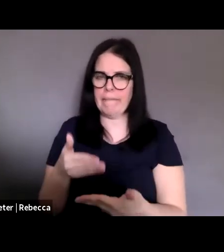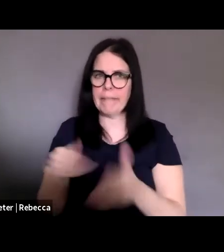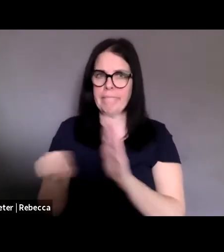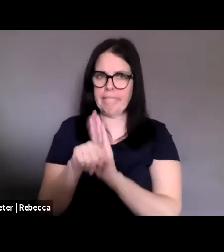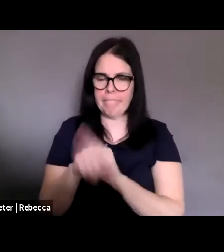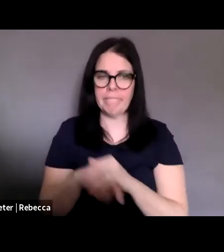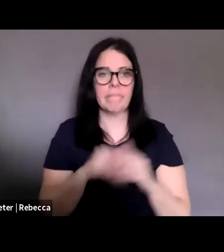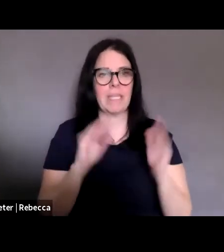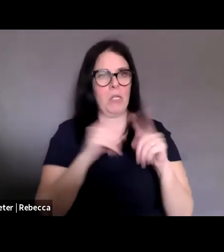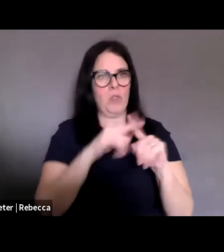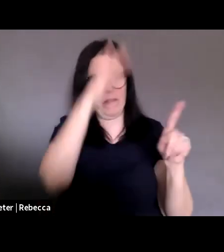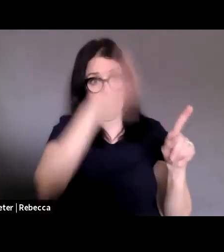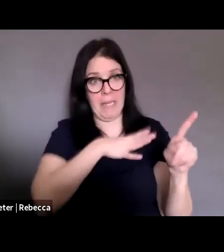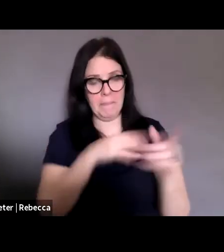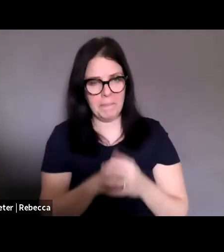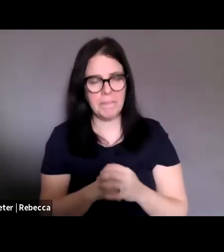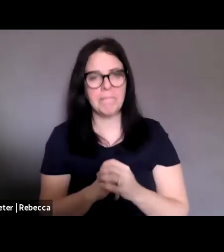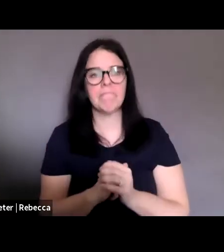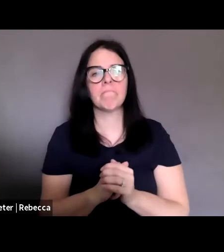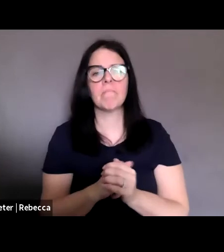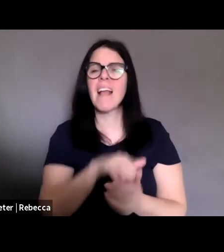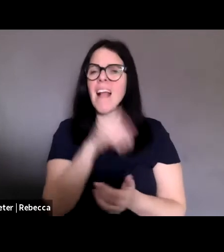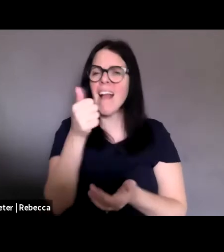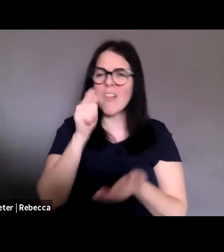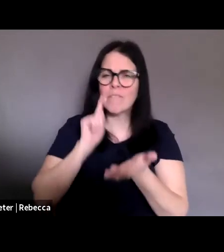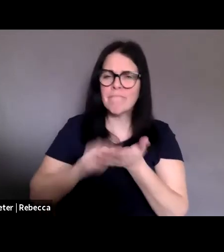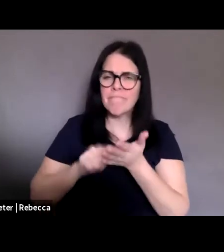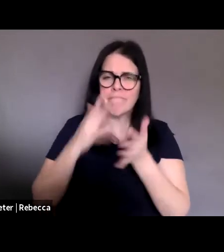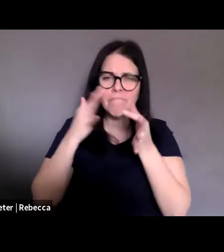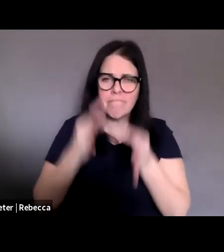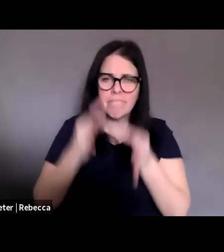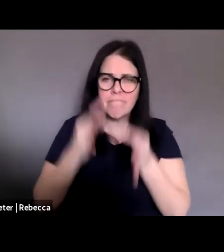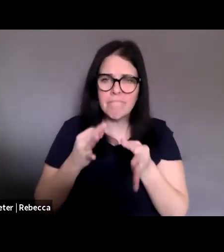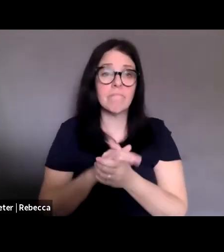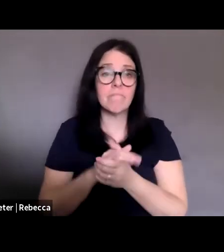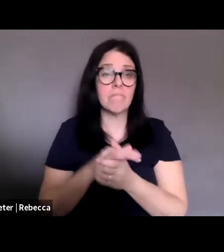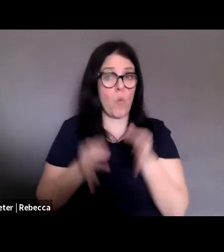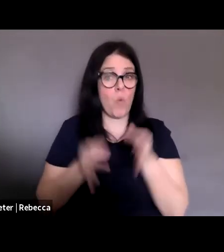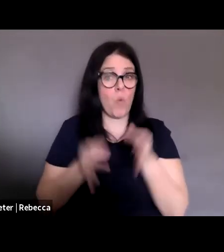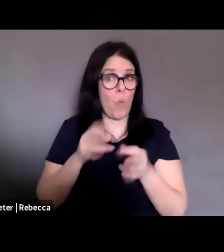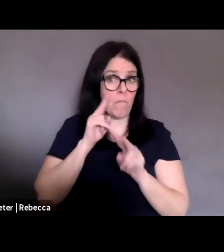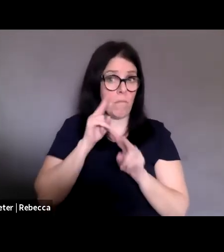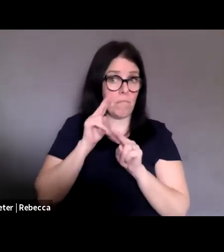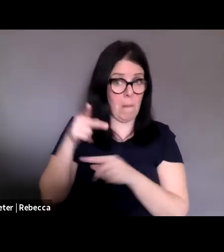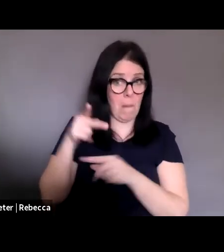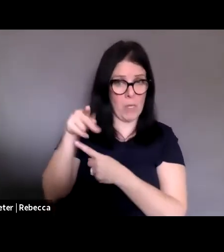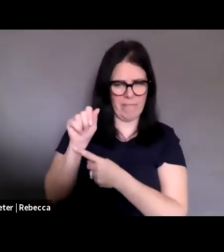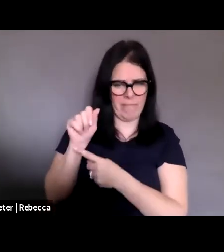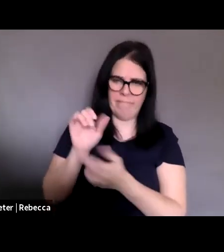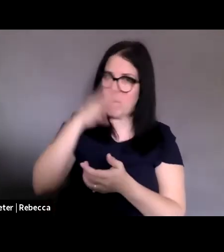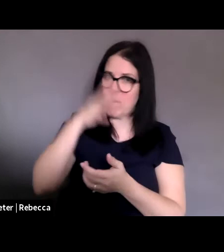Some other findings. When courts applied parent alienation findings, they failed